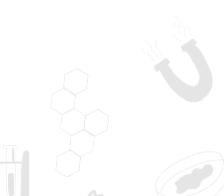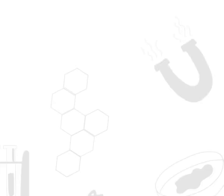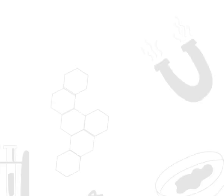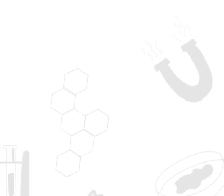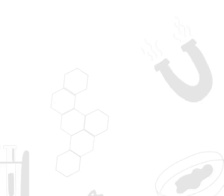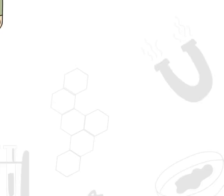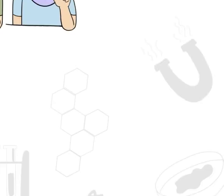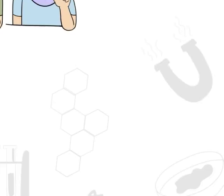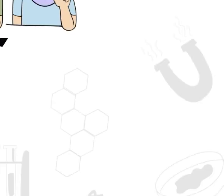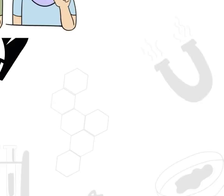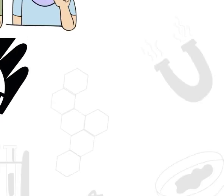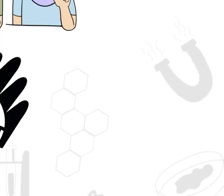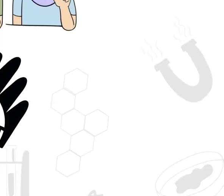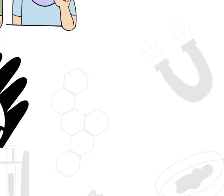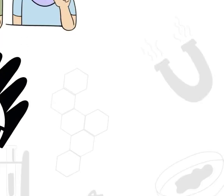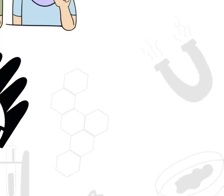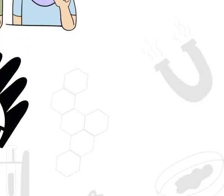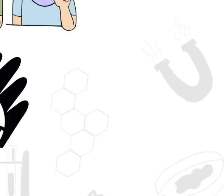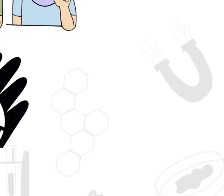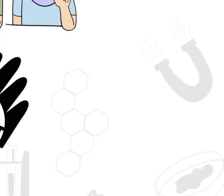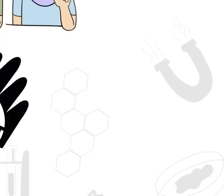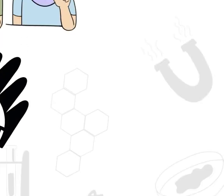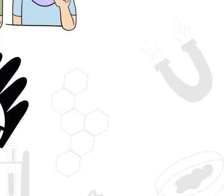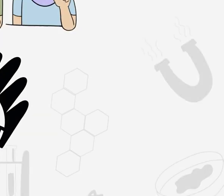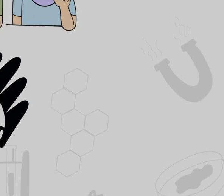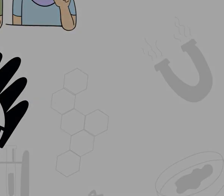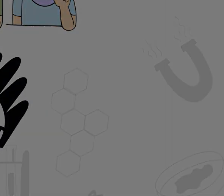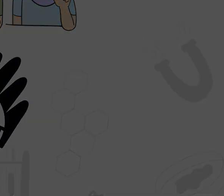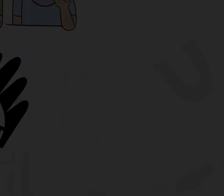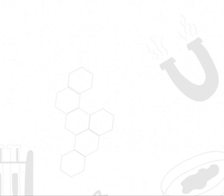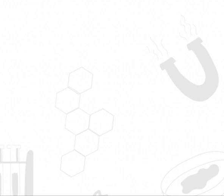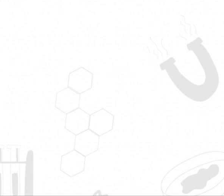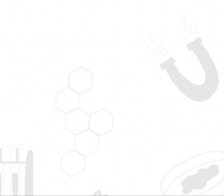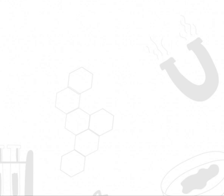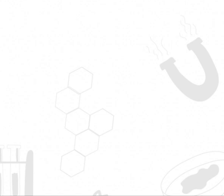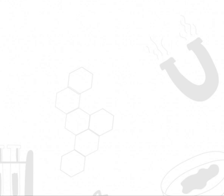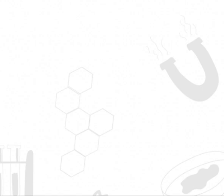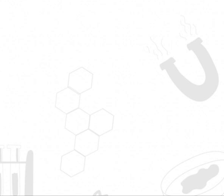Welcome to ISL Enabled Virtual Lab of CSIR.